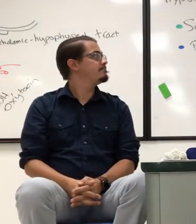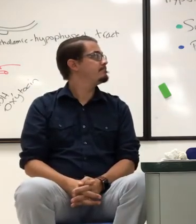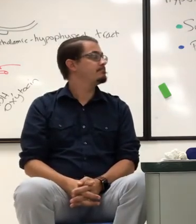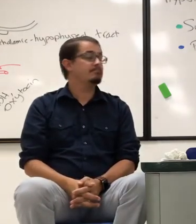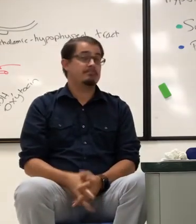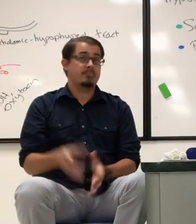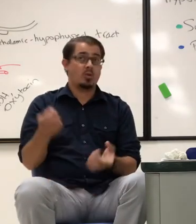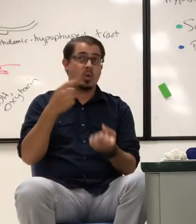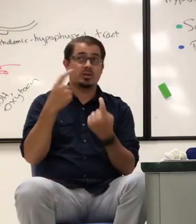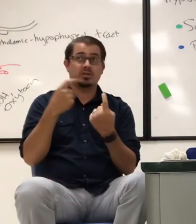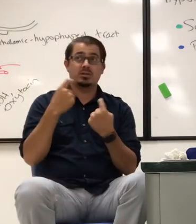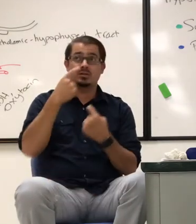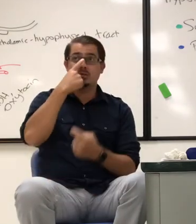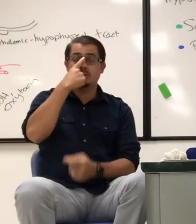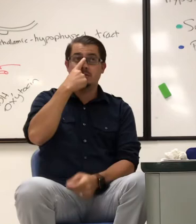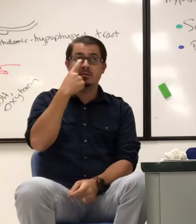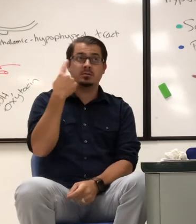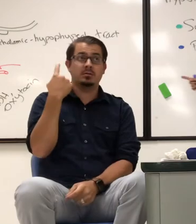So any questions on that?